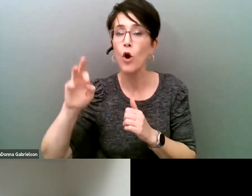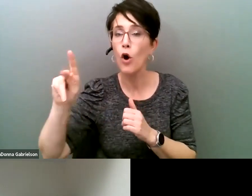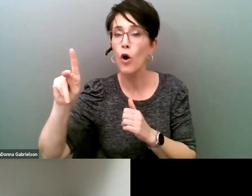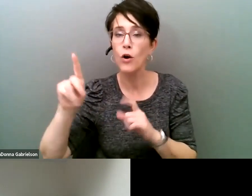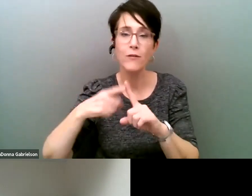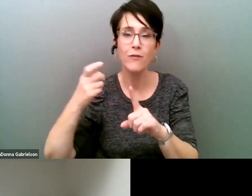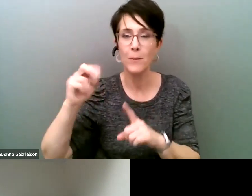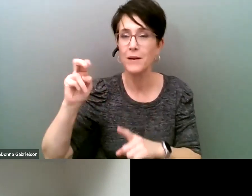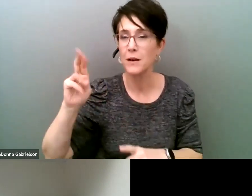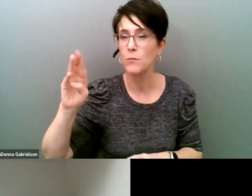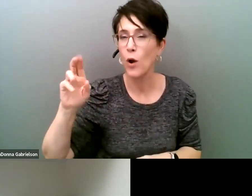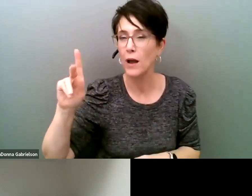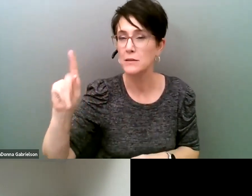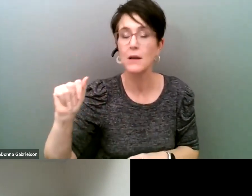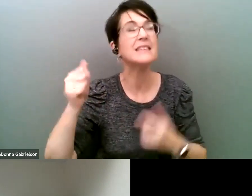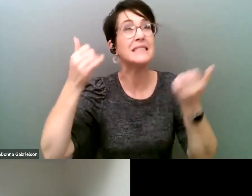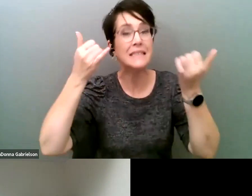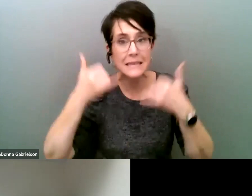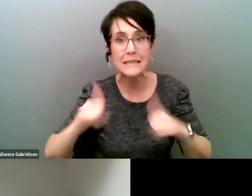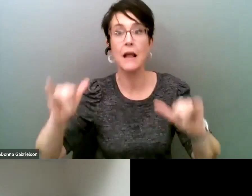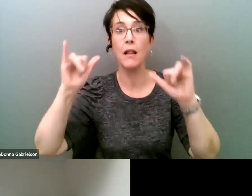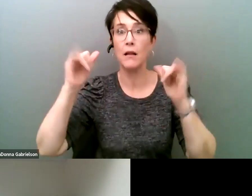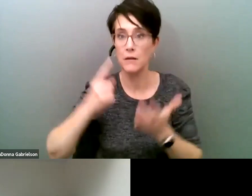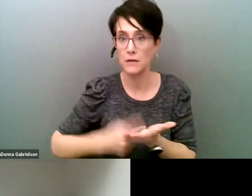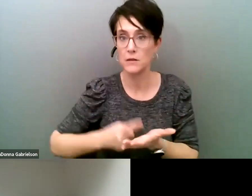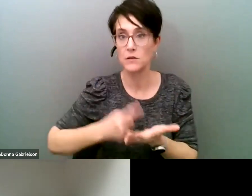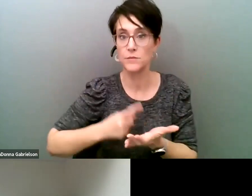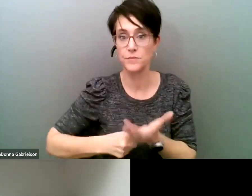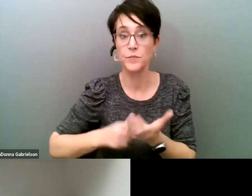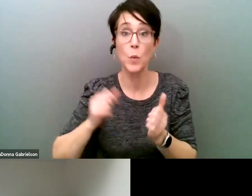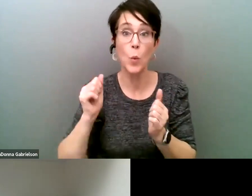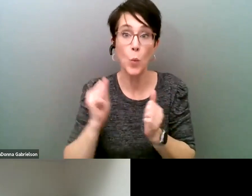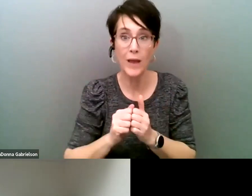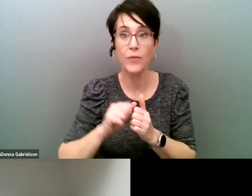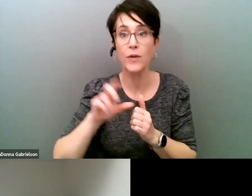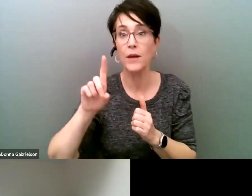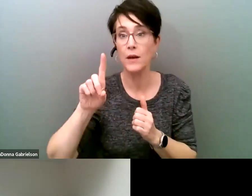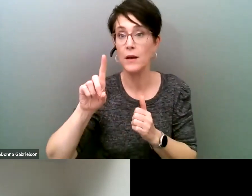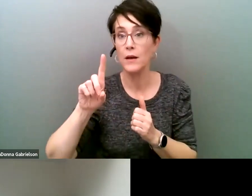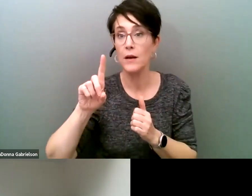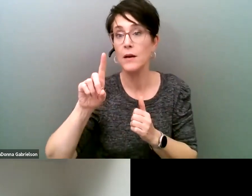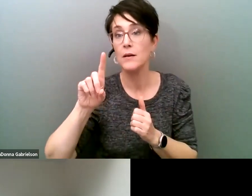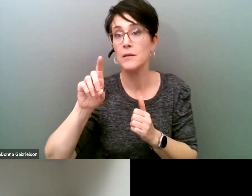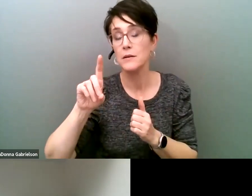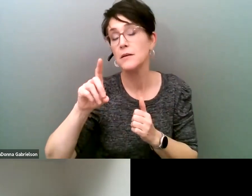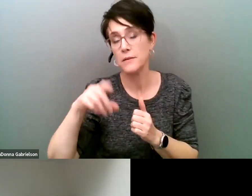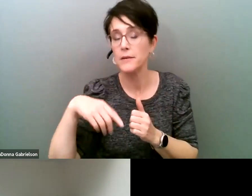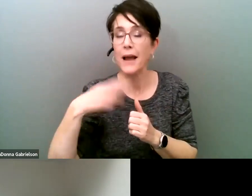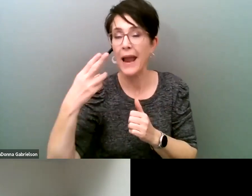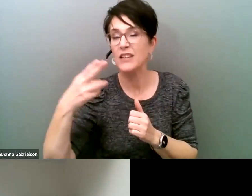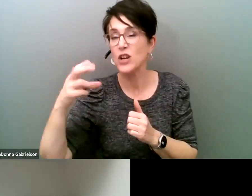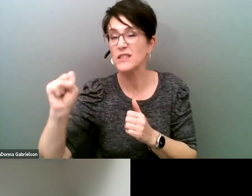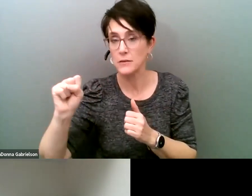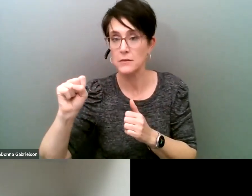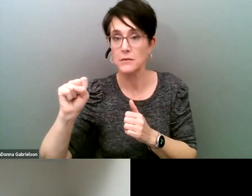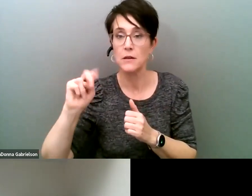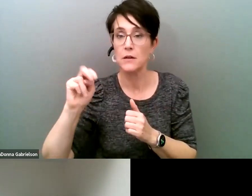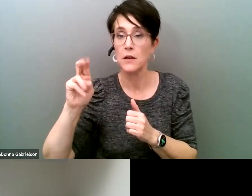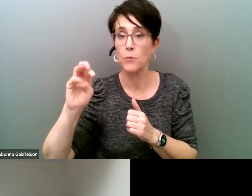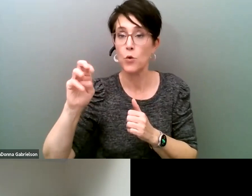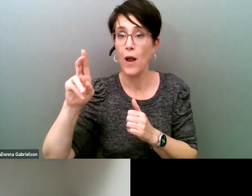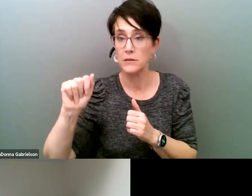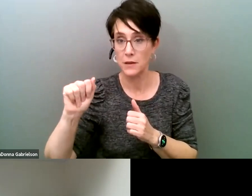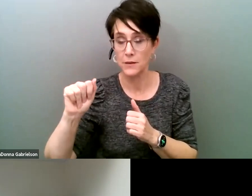are still having conversations with health and the Department of Health and Human Services, because